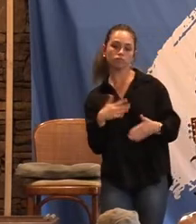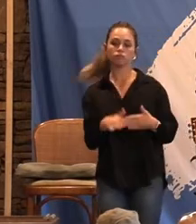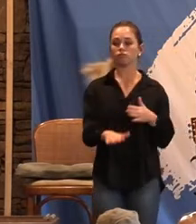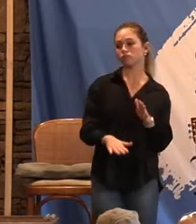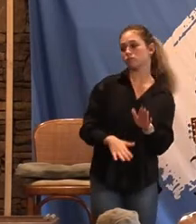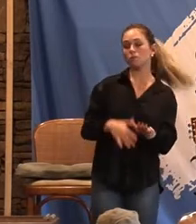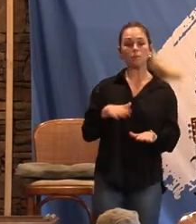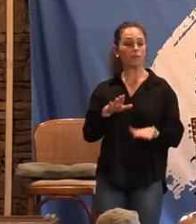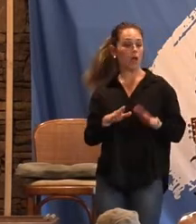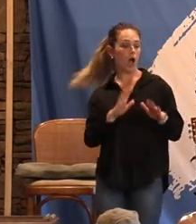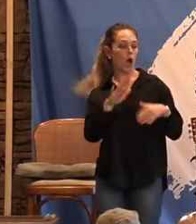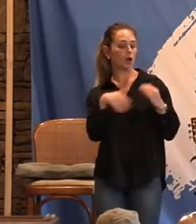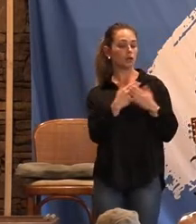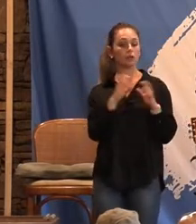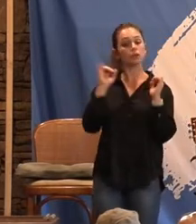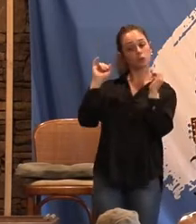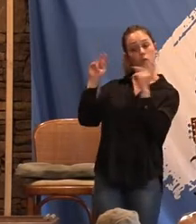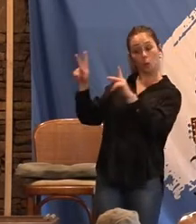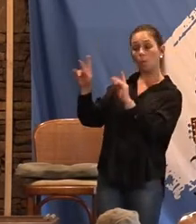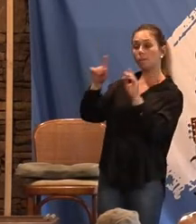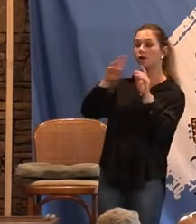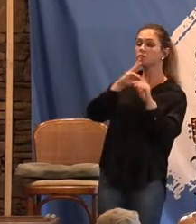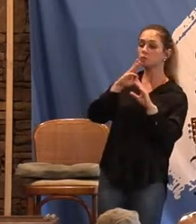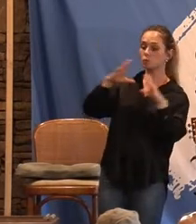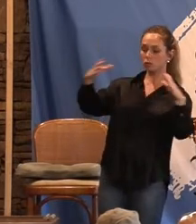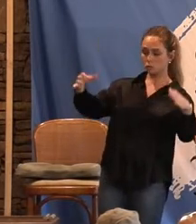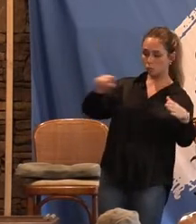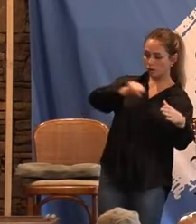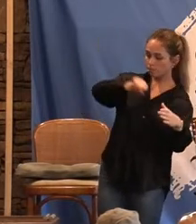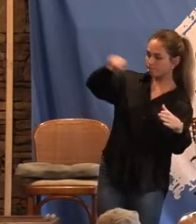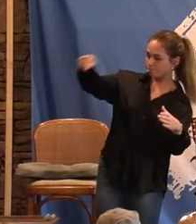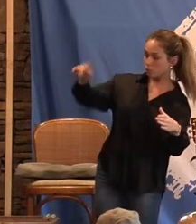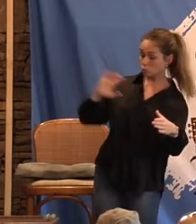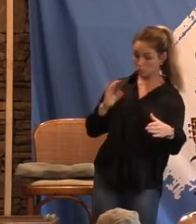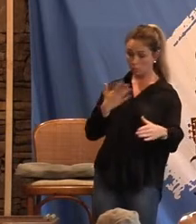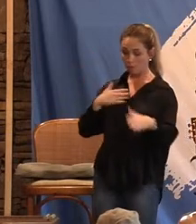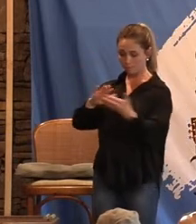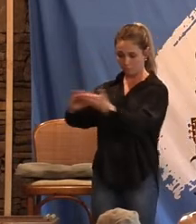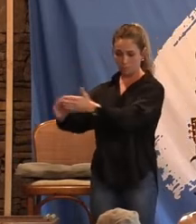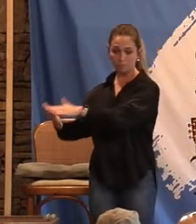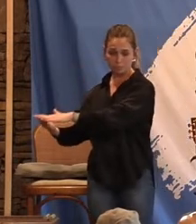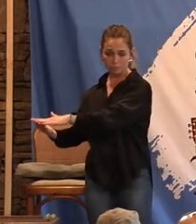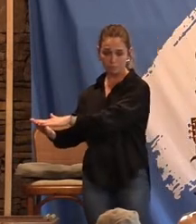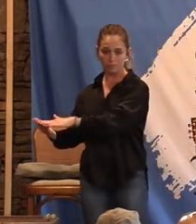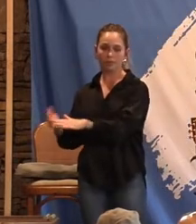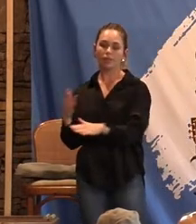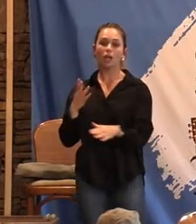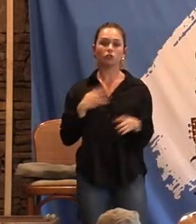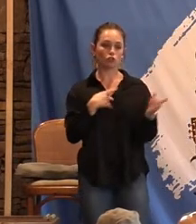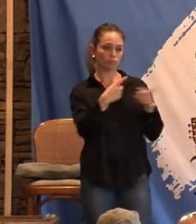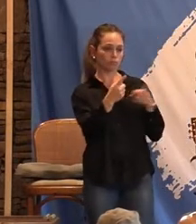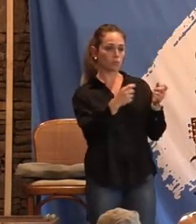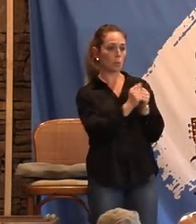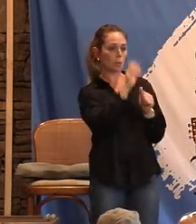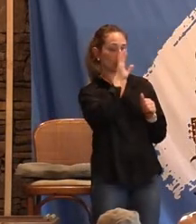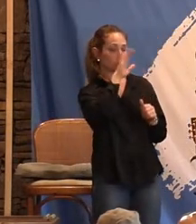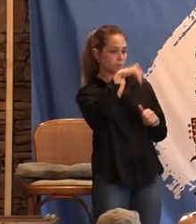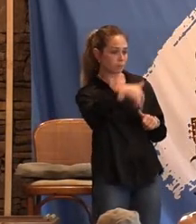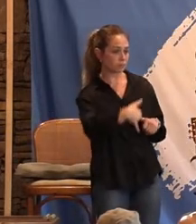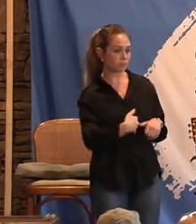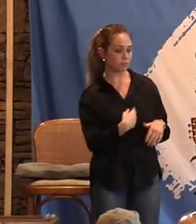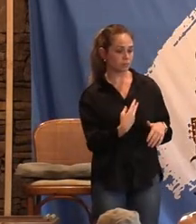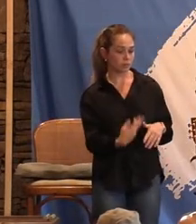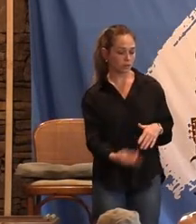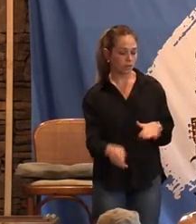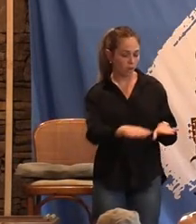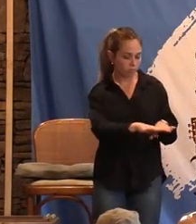them, now all of y'all go back. Go back across the water where we live. And then she dealt with that elephant. She got down